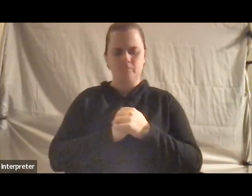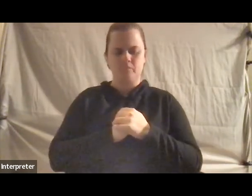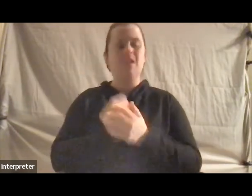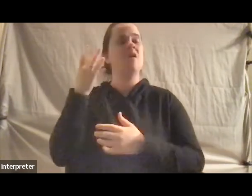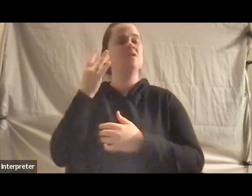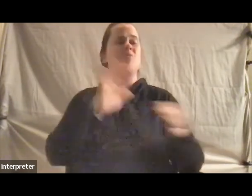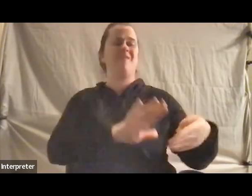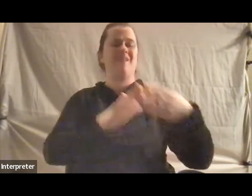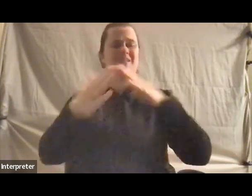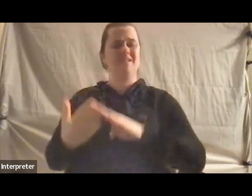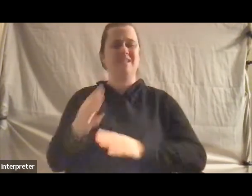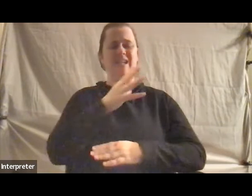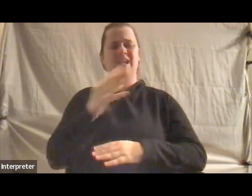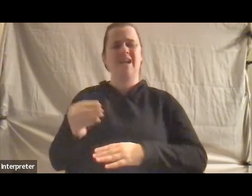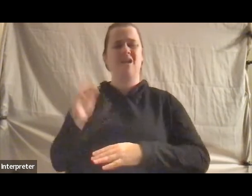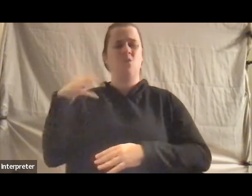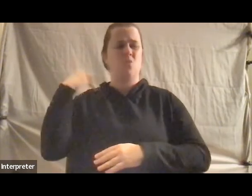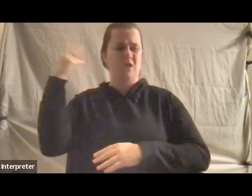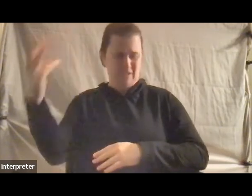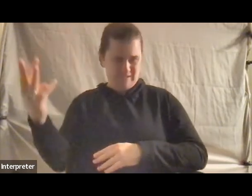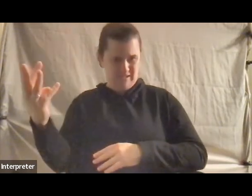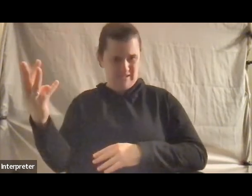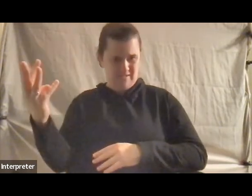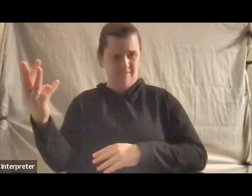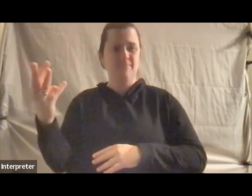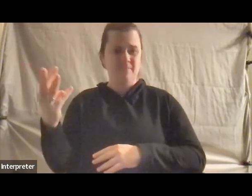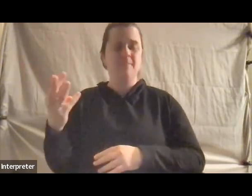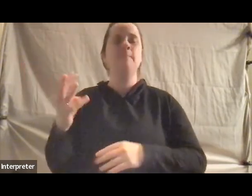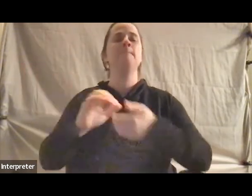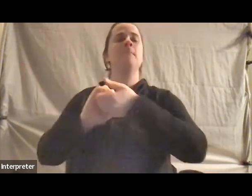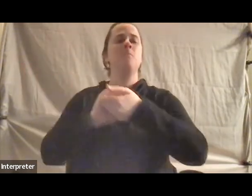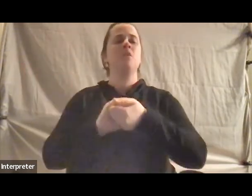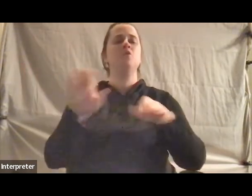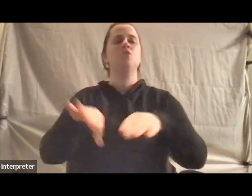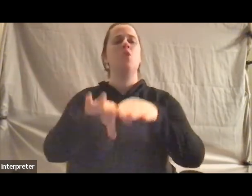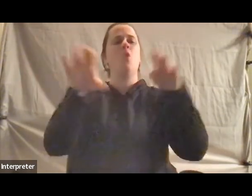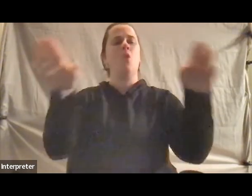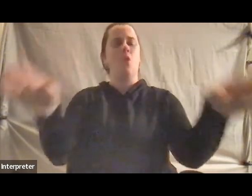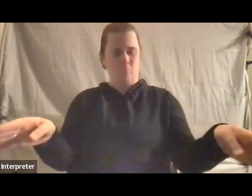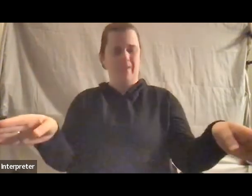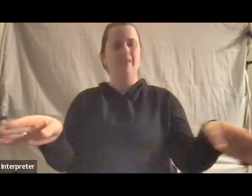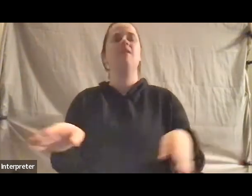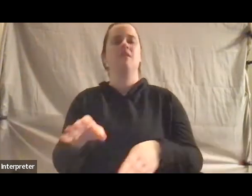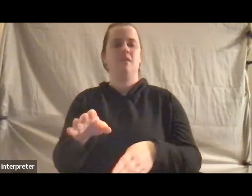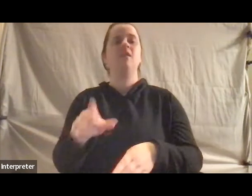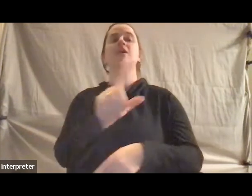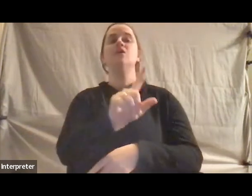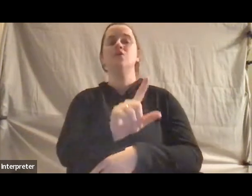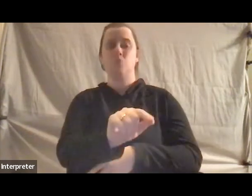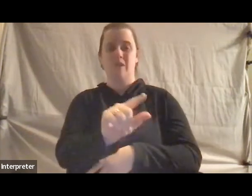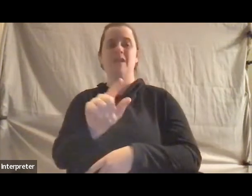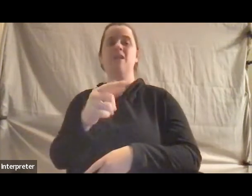and Washington Maritime Blue partnered to open the Tacoma Maritime Innovation Incubator in